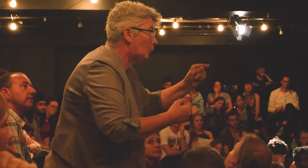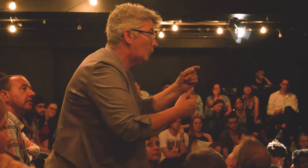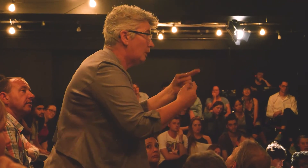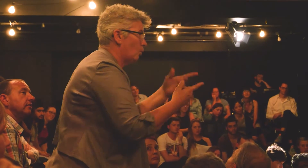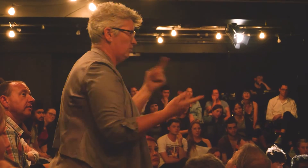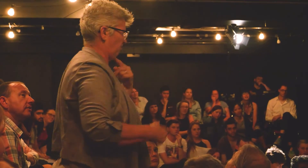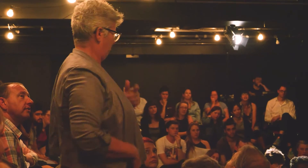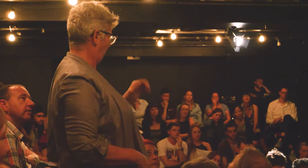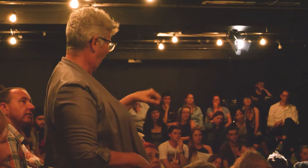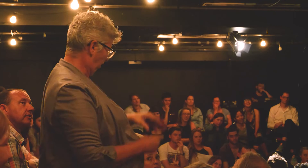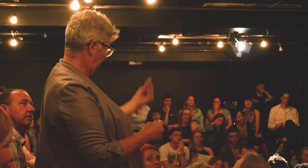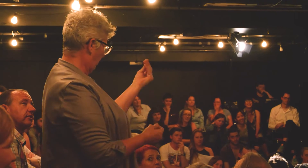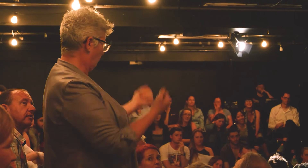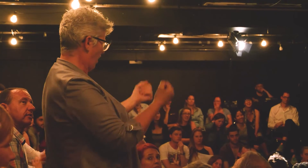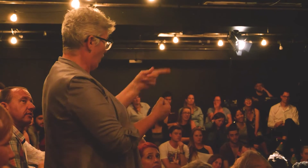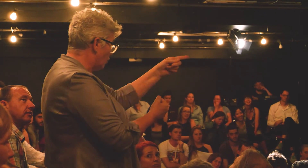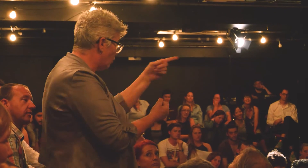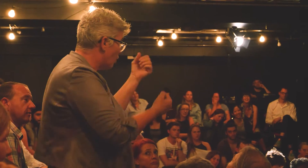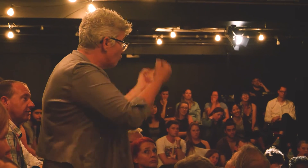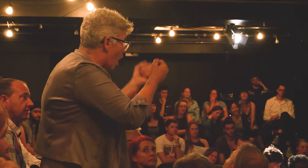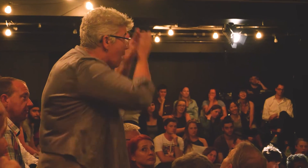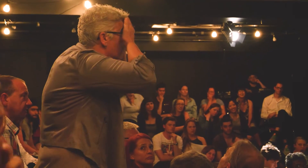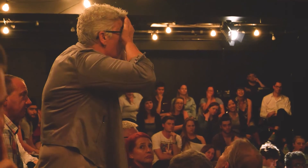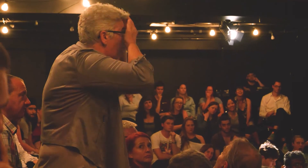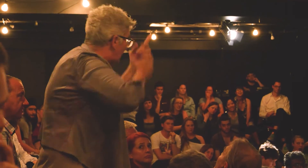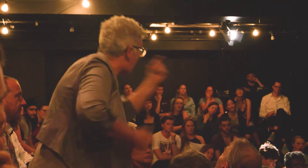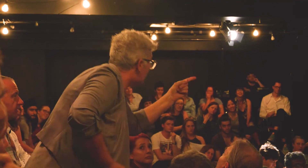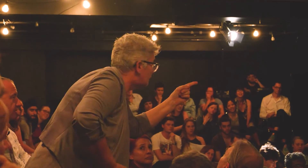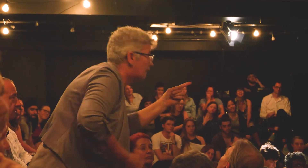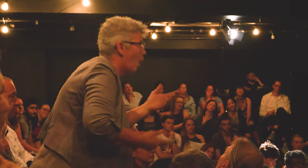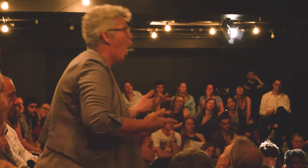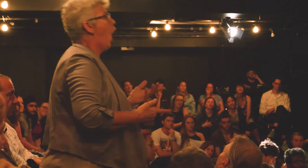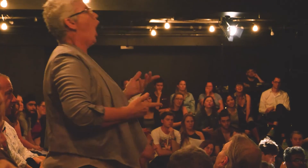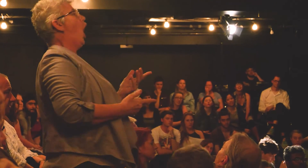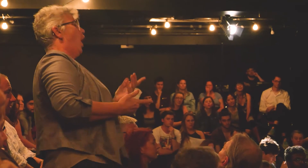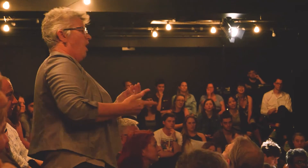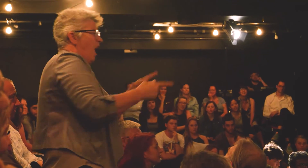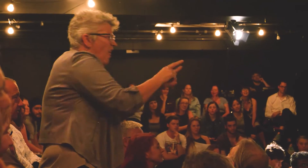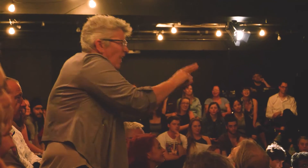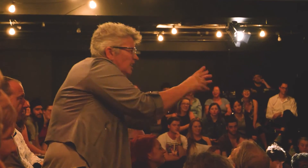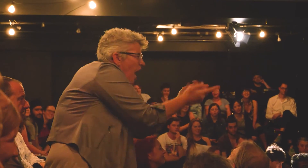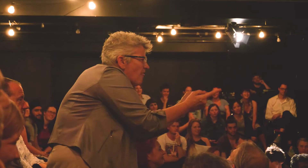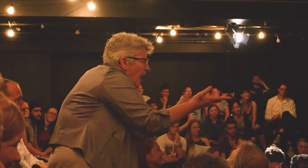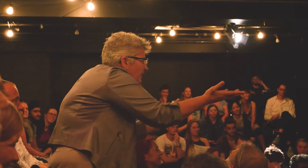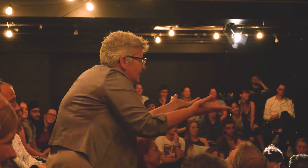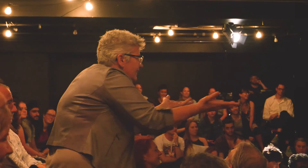you drive? And you getting that question and thinking, do you think I'm blind? You know, any story like